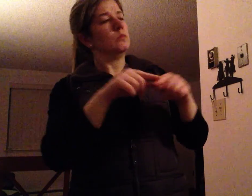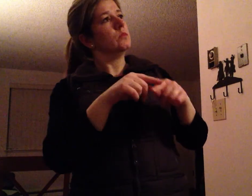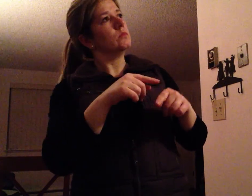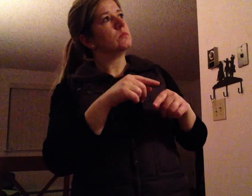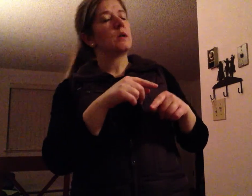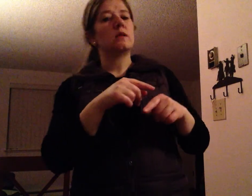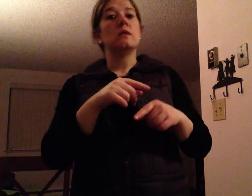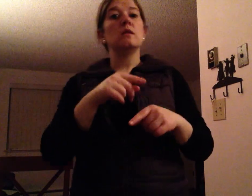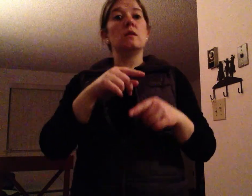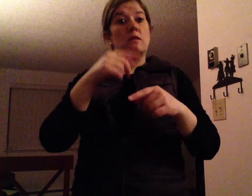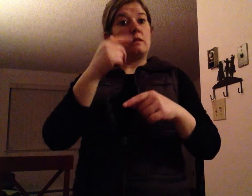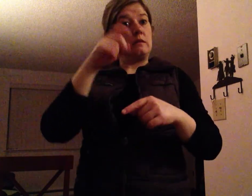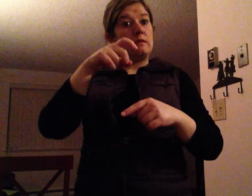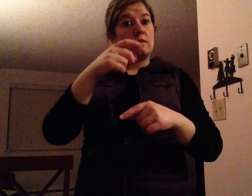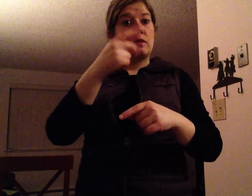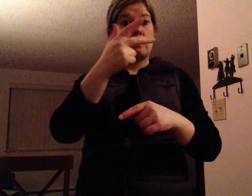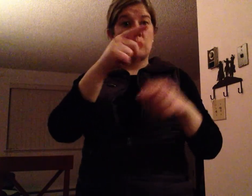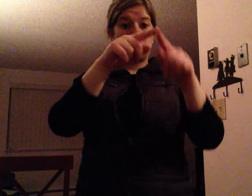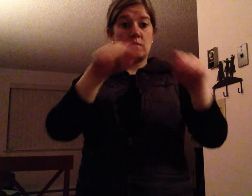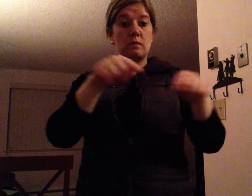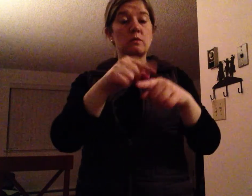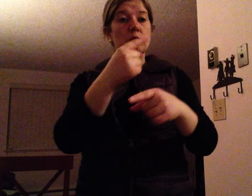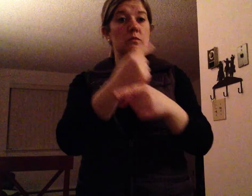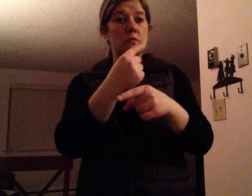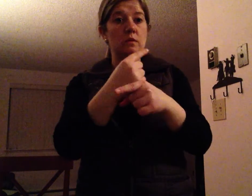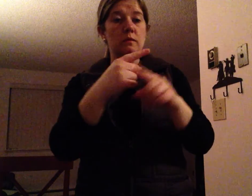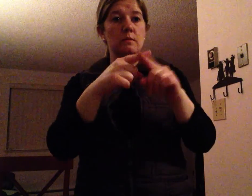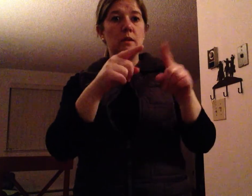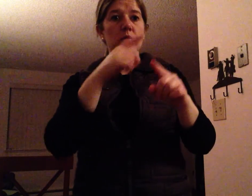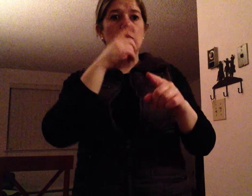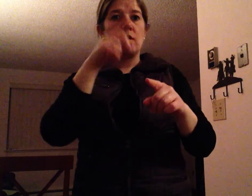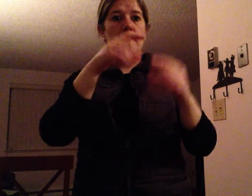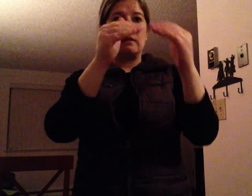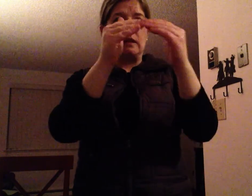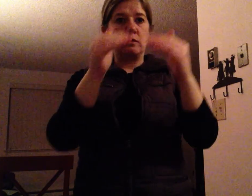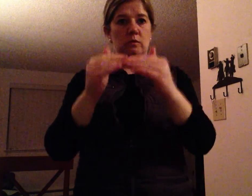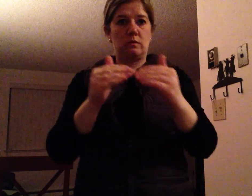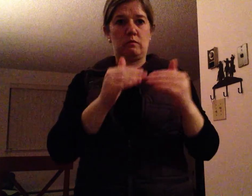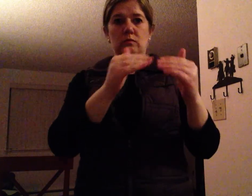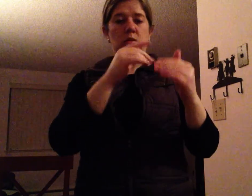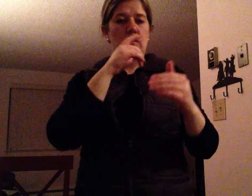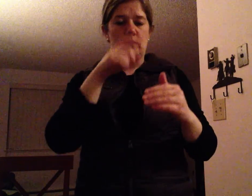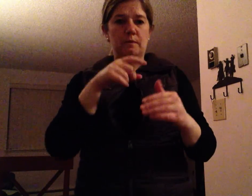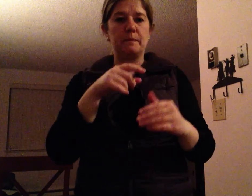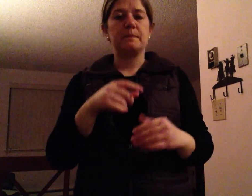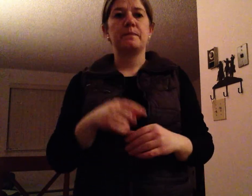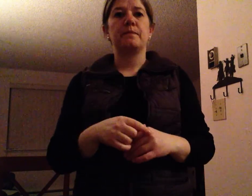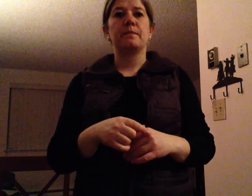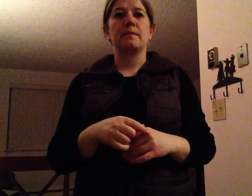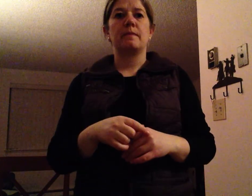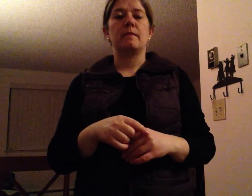This shape. There's a strange shape. Looks a little bit different, Ty. Very good. What does it mean, parallel?